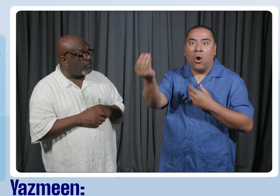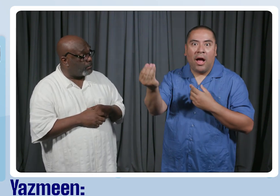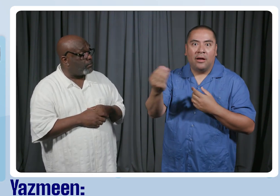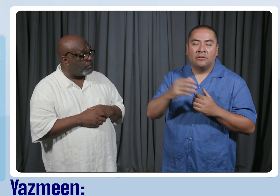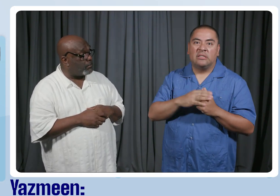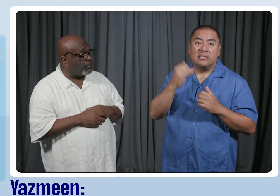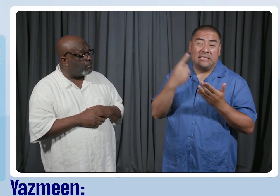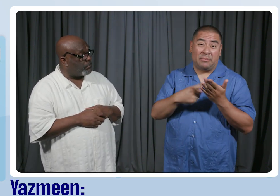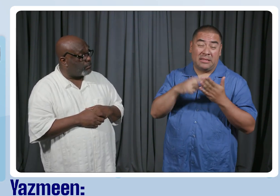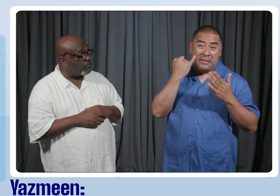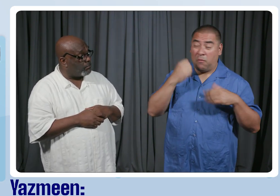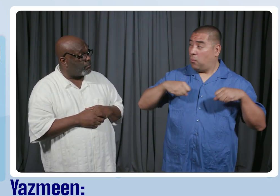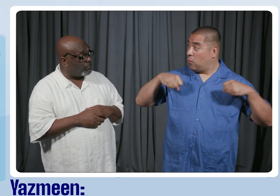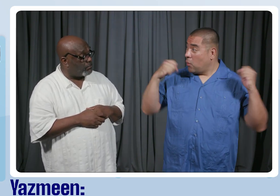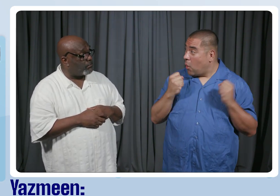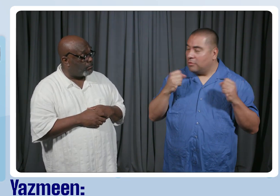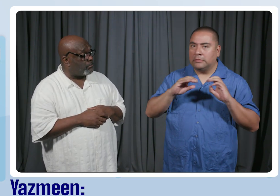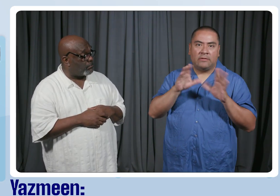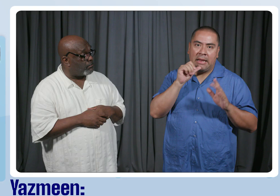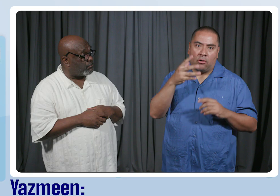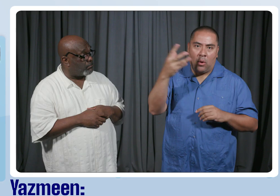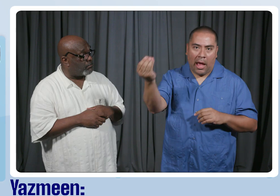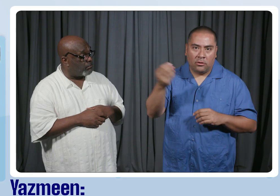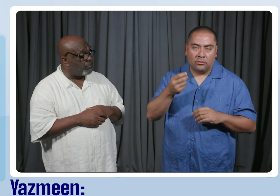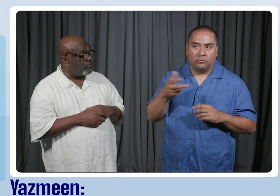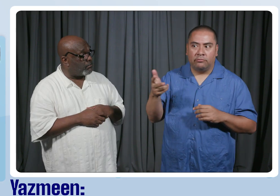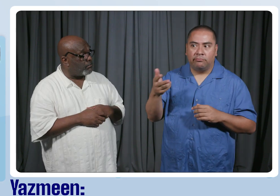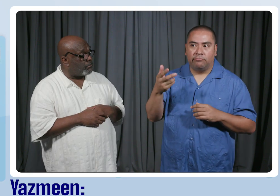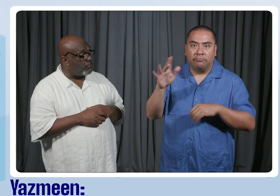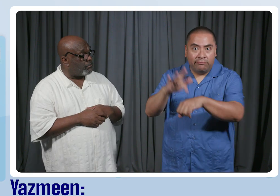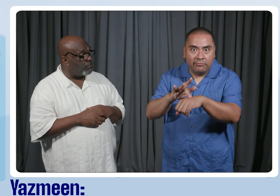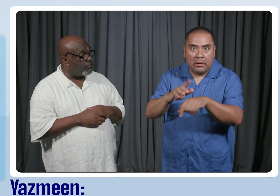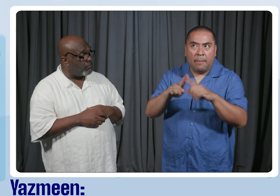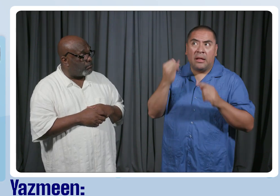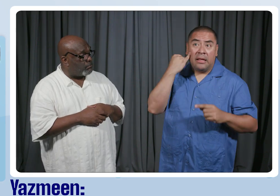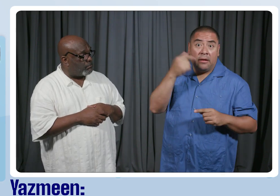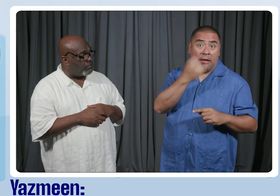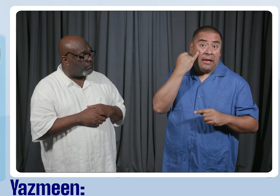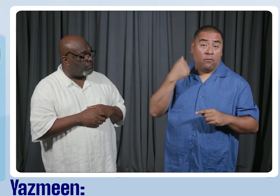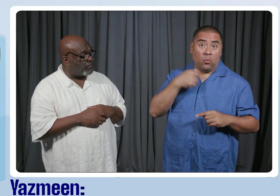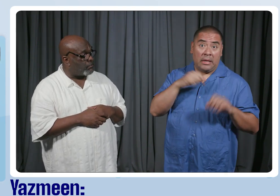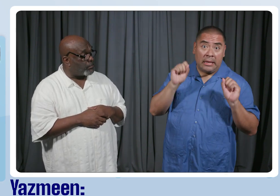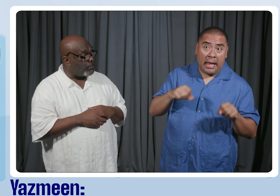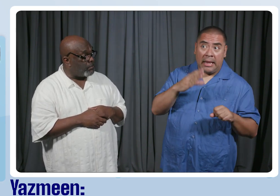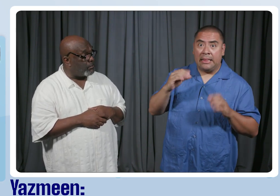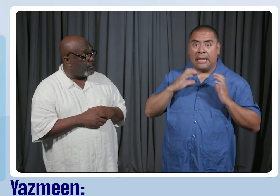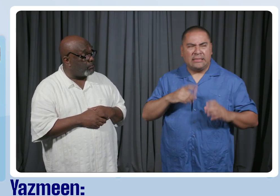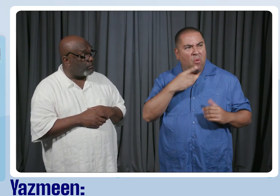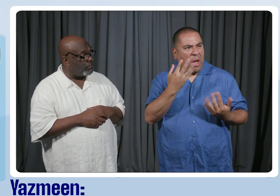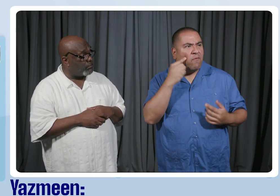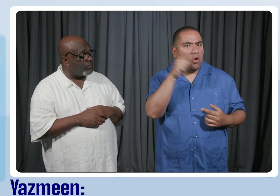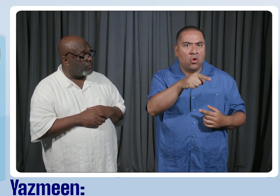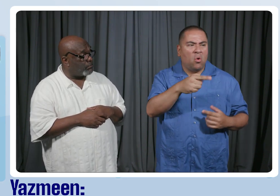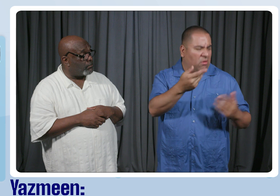if it's very cold, obviously we will not go out there. But if we are able to, and we know that the client says, hey, we're waiting for you, we're more than